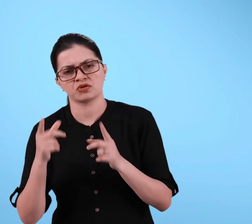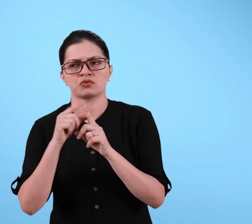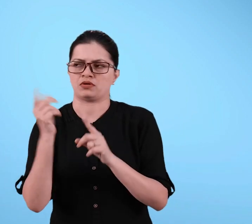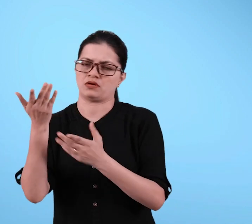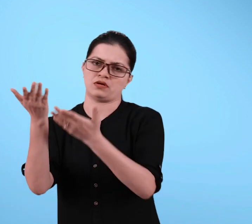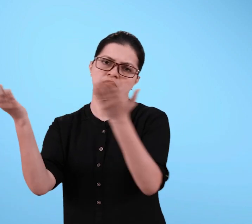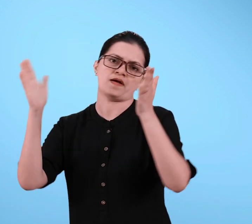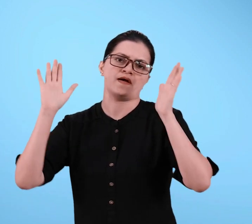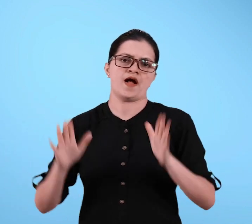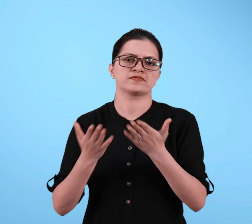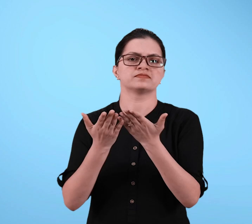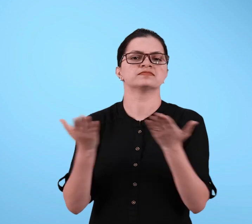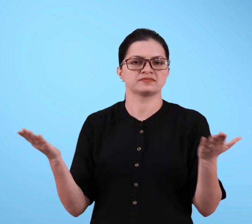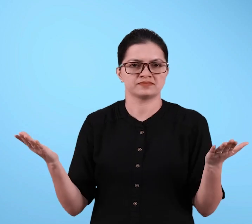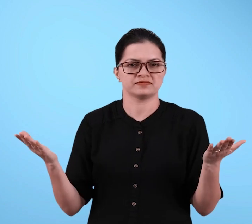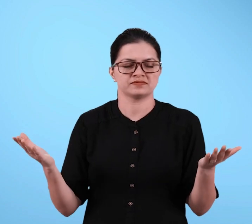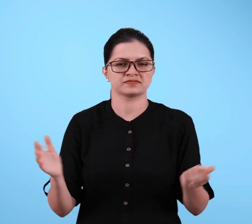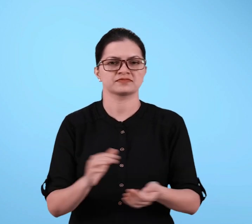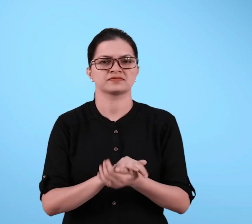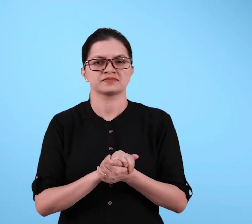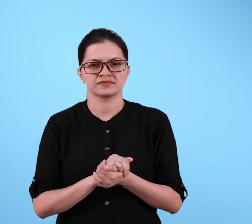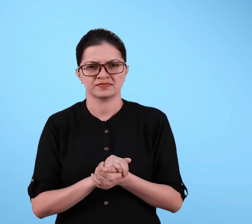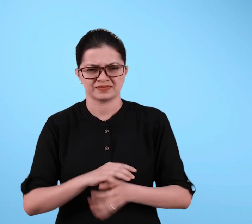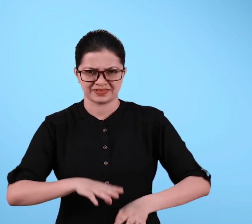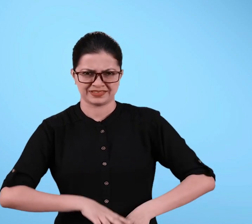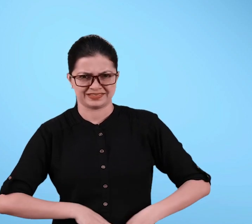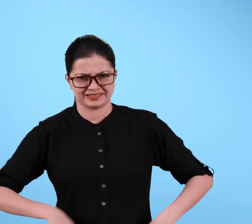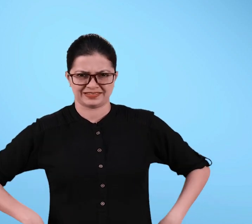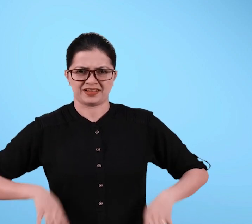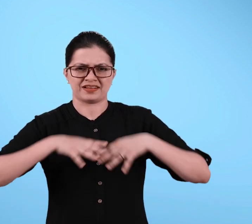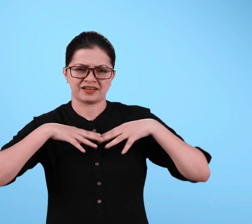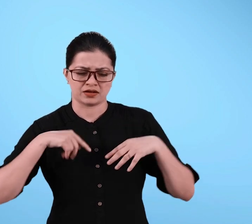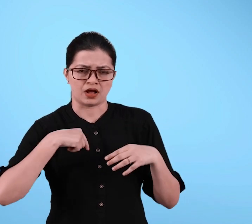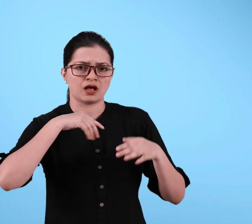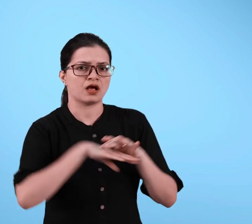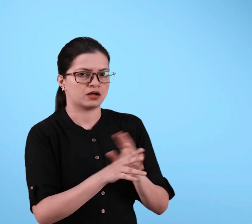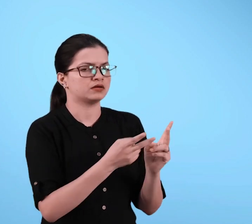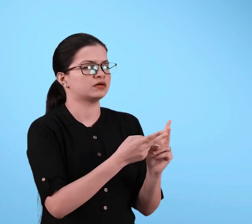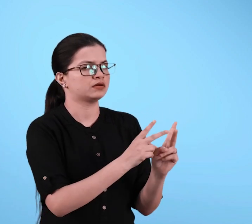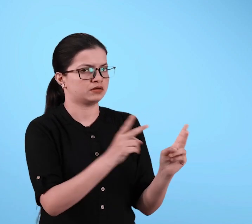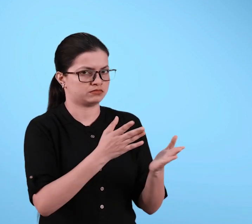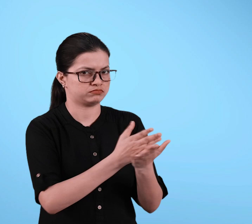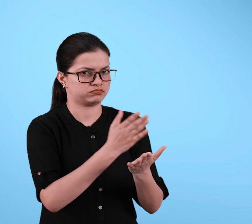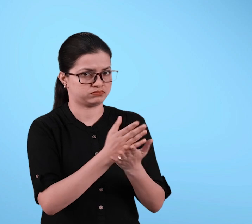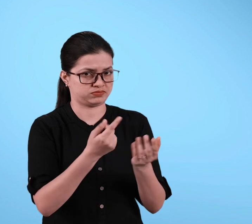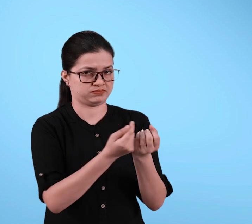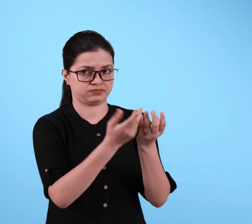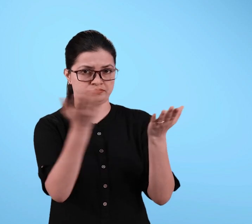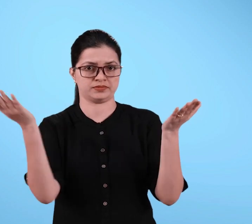Start. Many different ways of draping fabrics were Many used. different ways of draping fabrics were used.